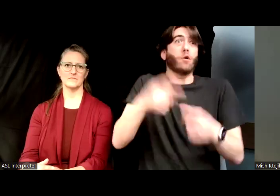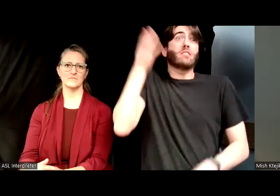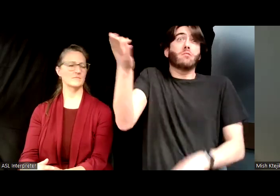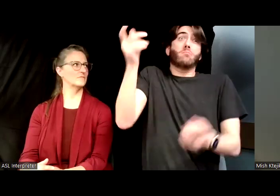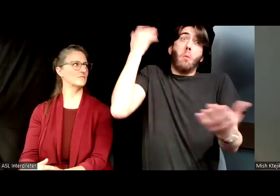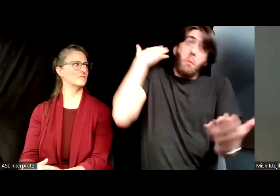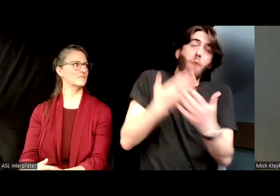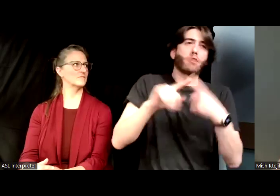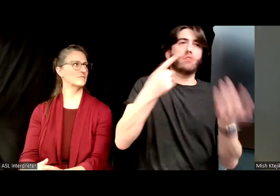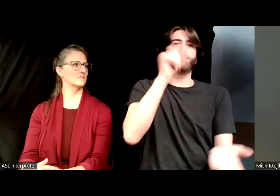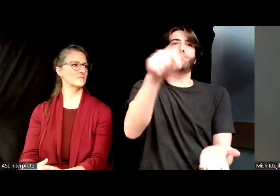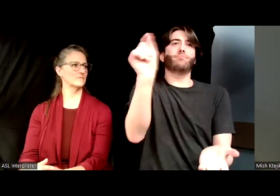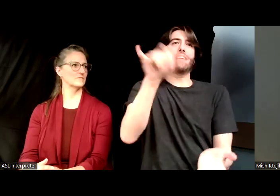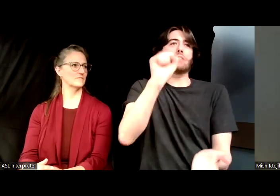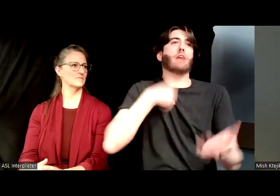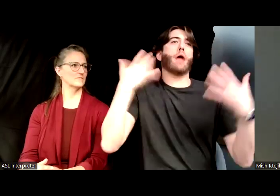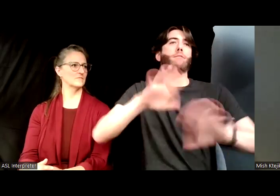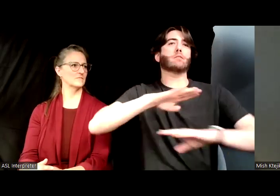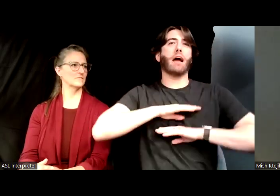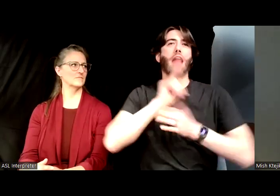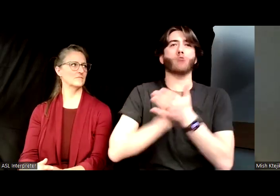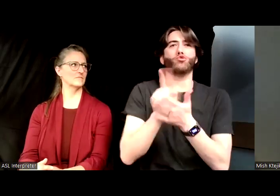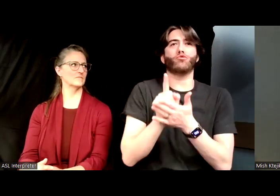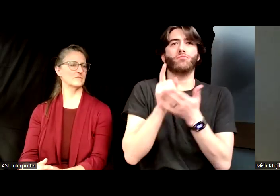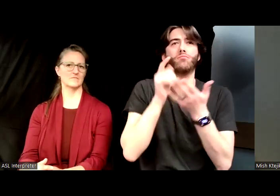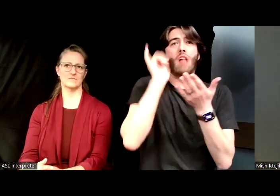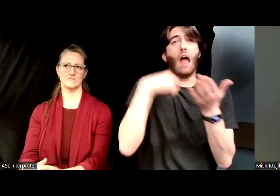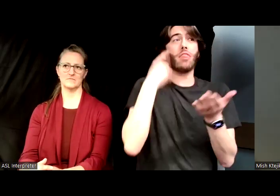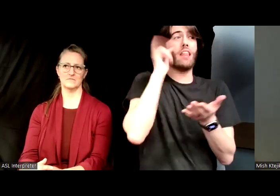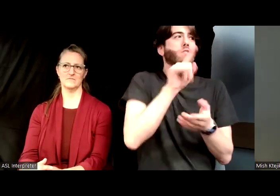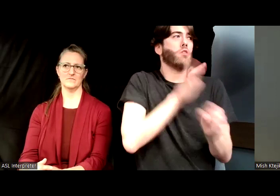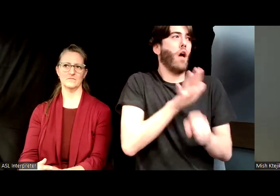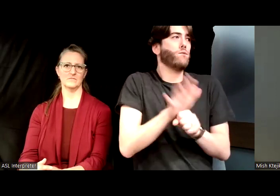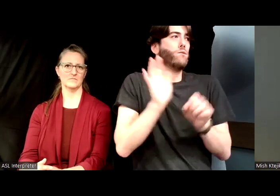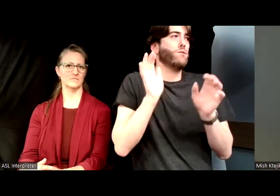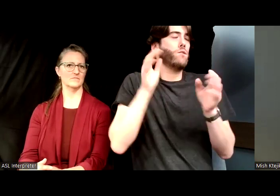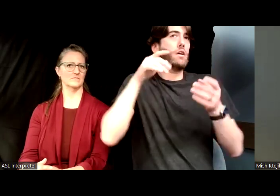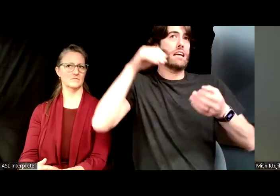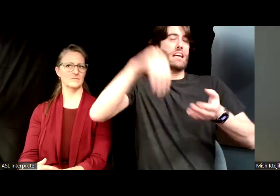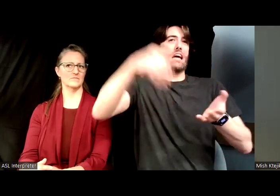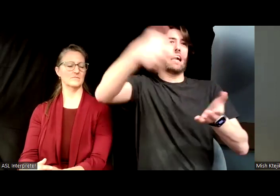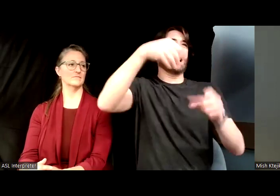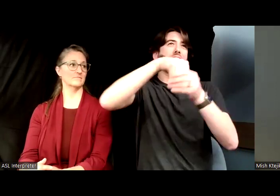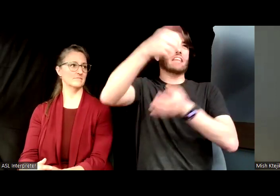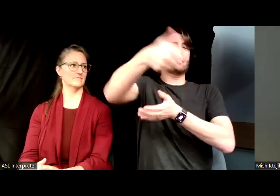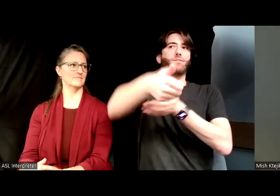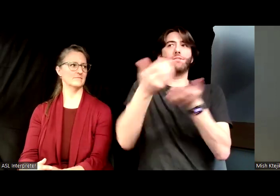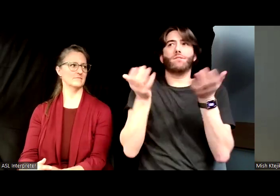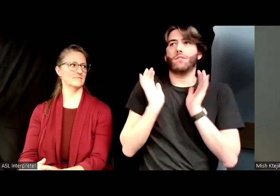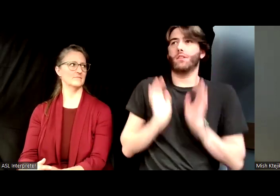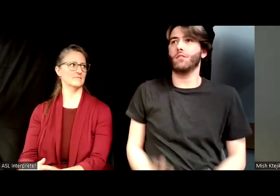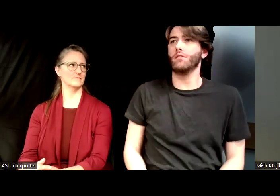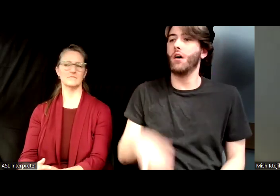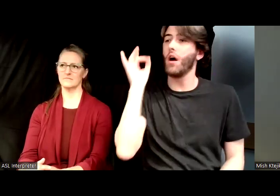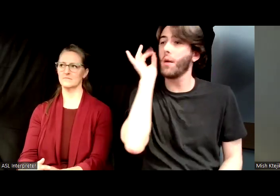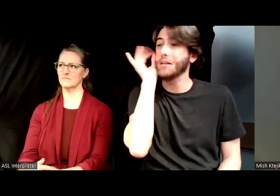done in order to obtain this license and maintain it? Or do they just write a letter of attestation, and will that be good enough?